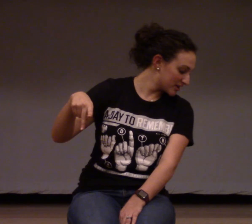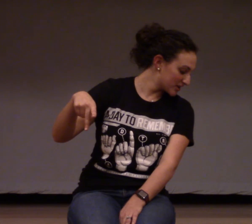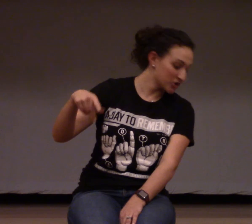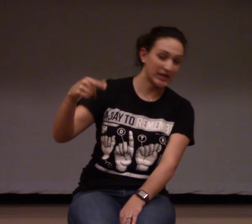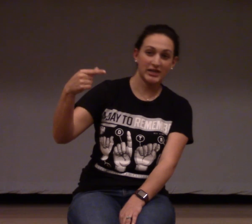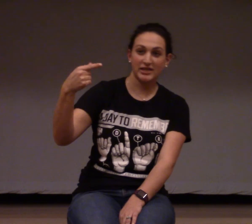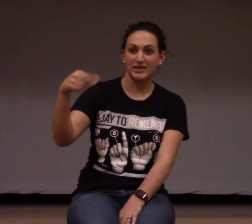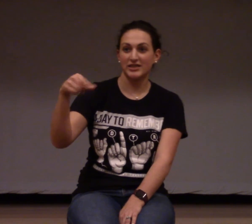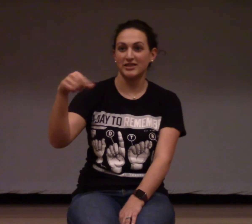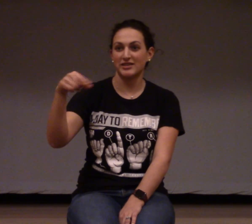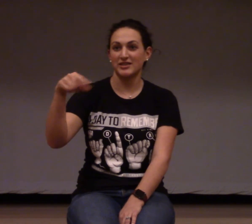Green.